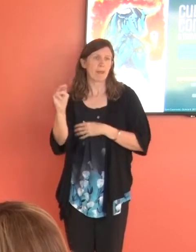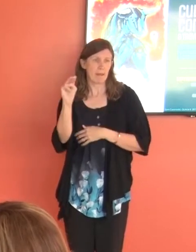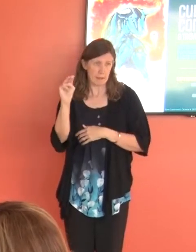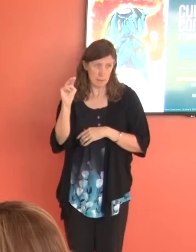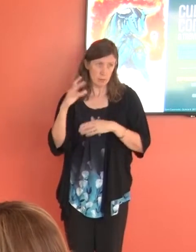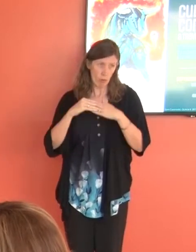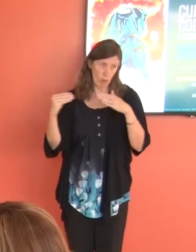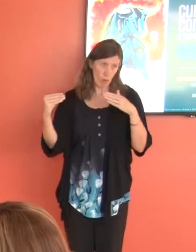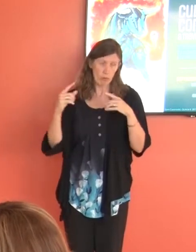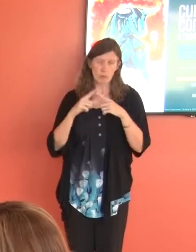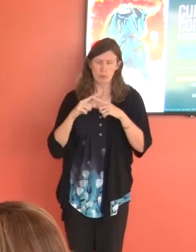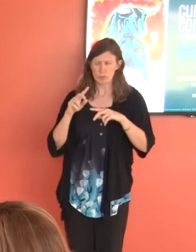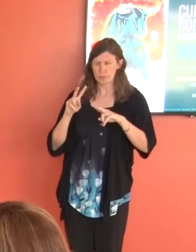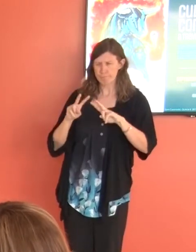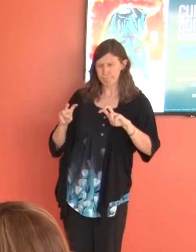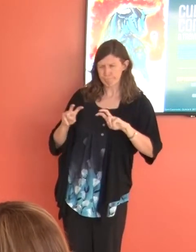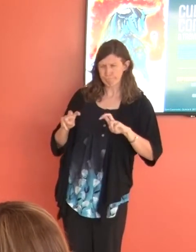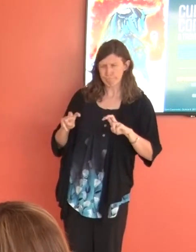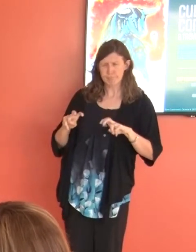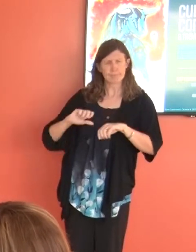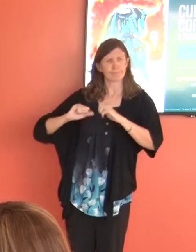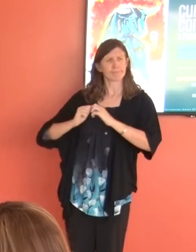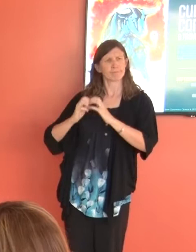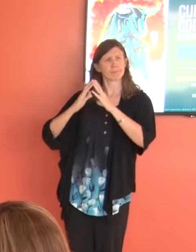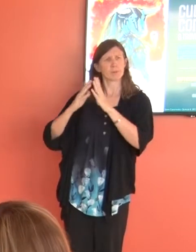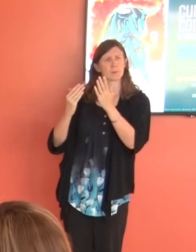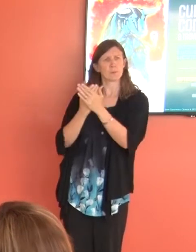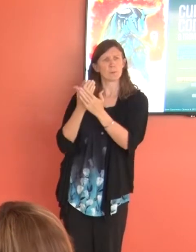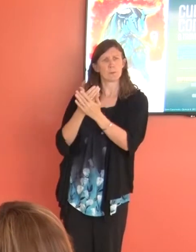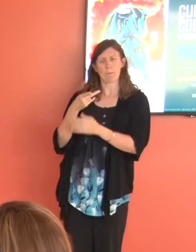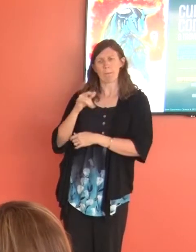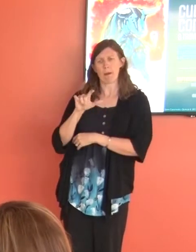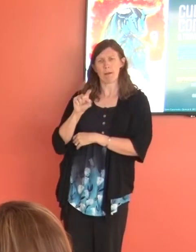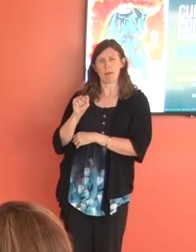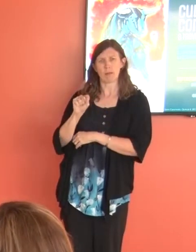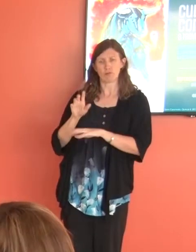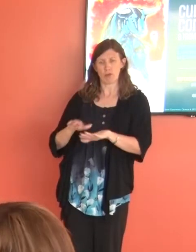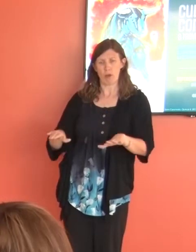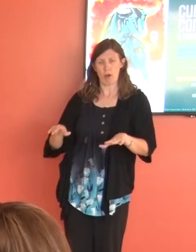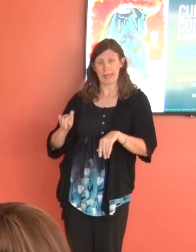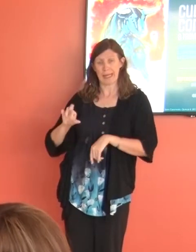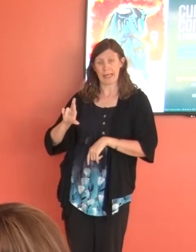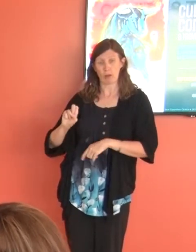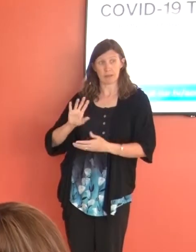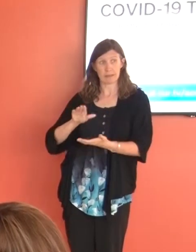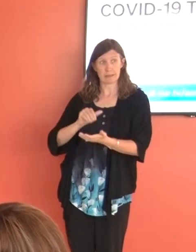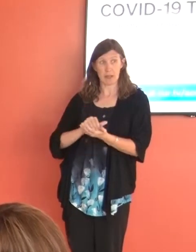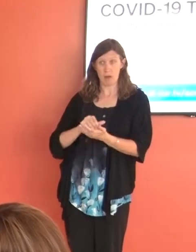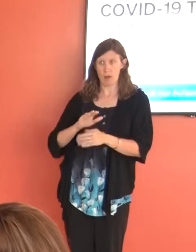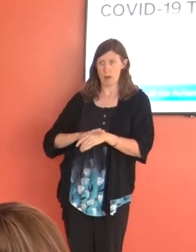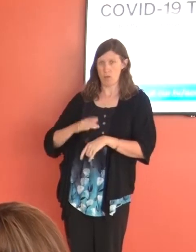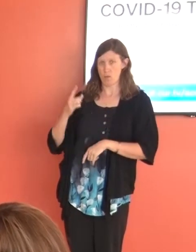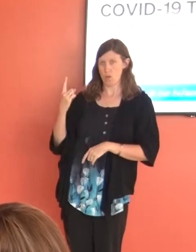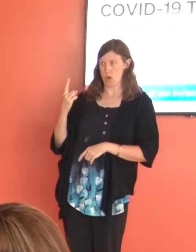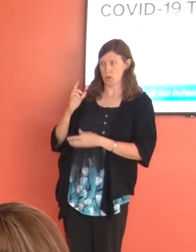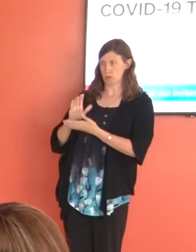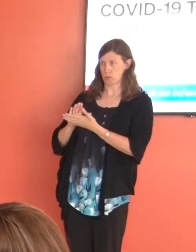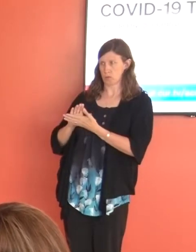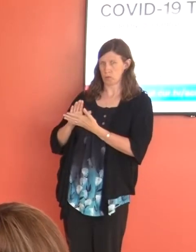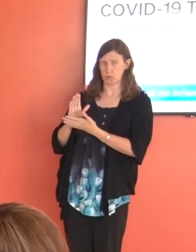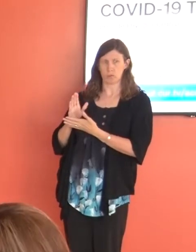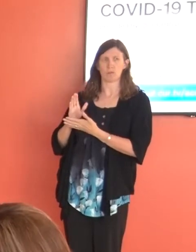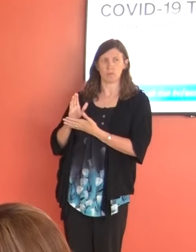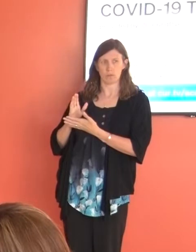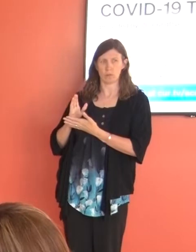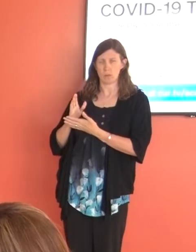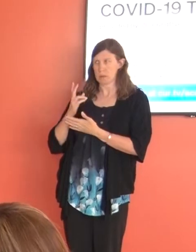look at a pilot project to create a child care center on one of our campuses and use that as a model for